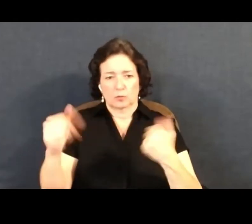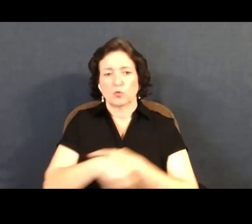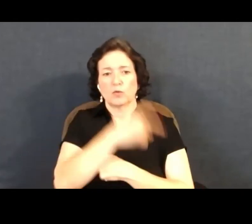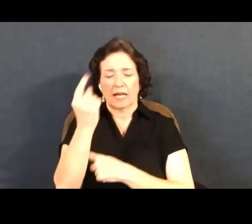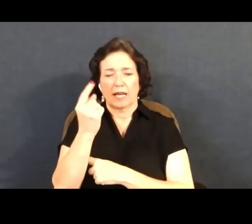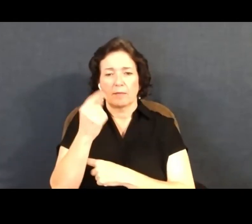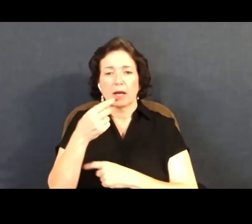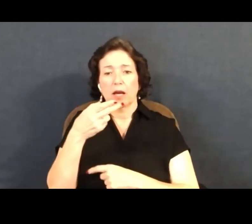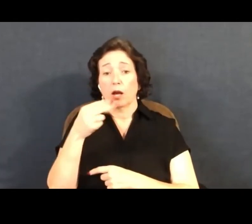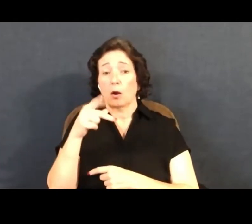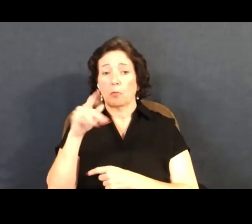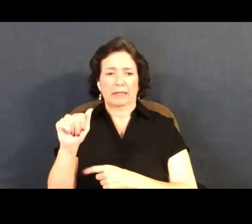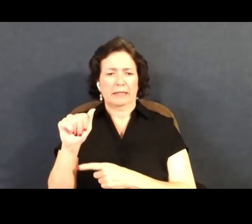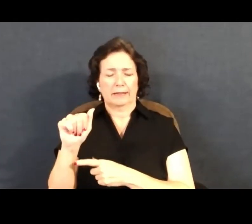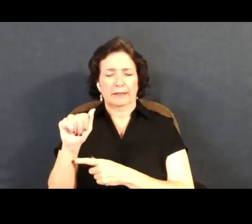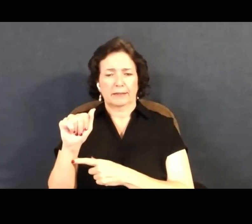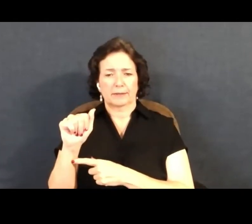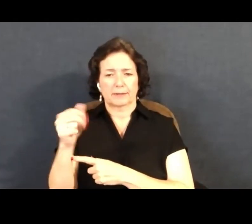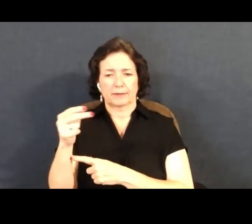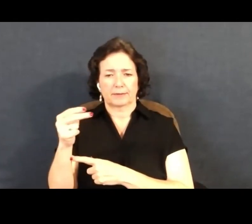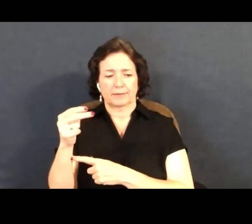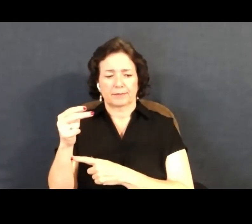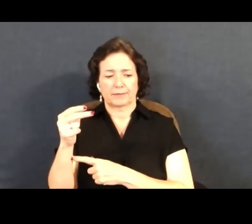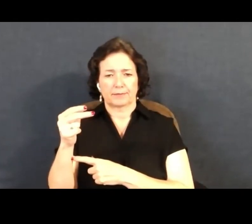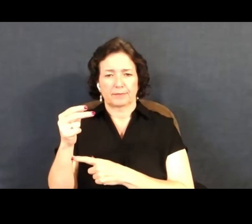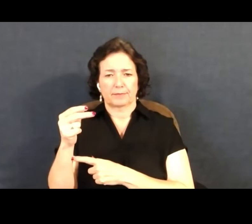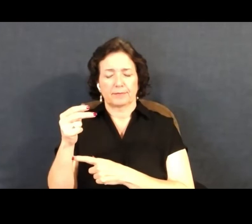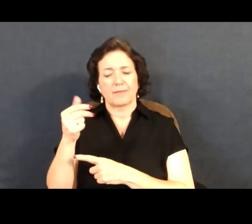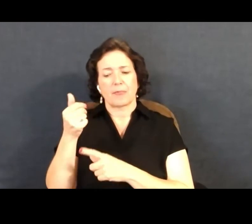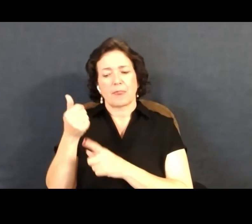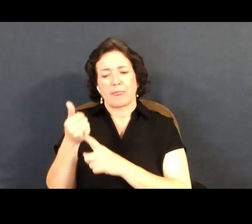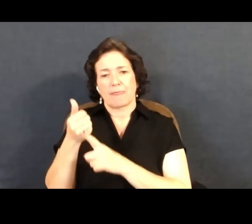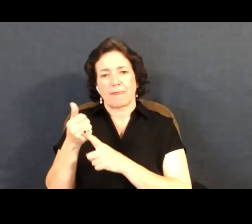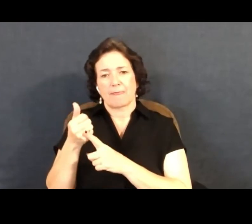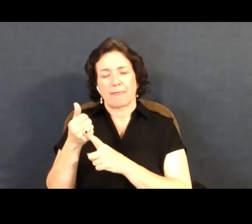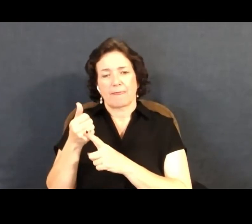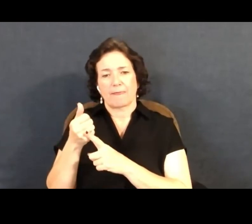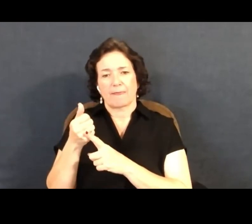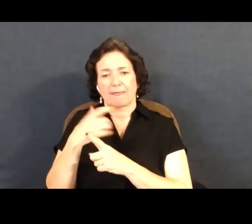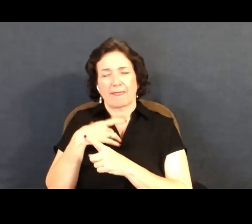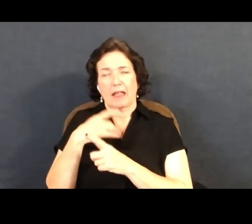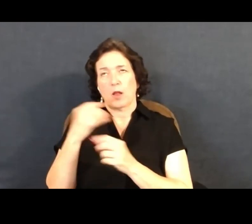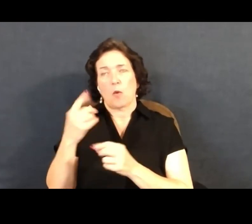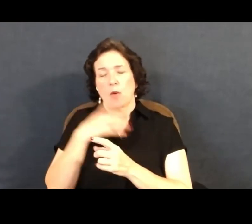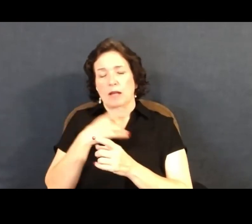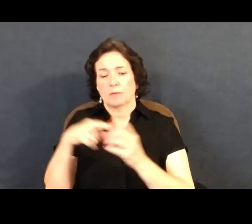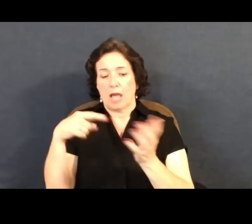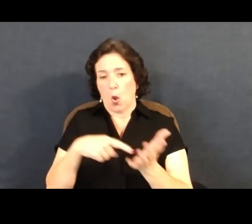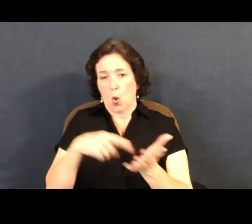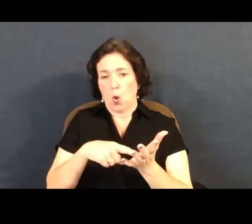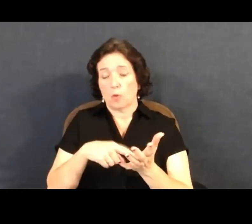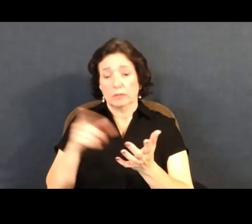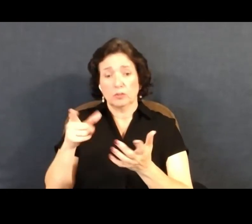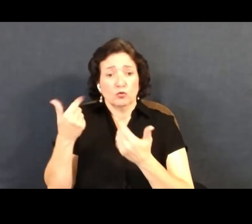Hobya, for no dibbuk likes to be in debt, well, he had often